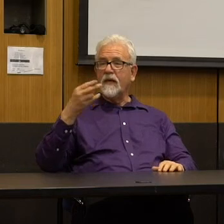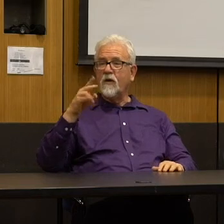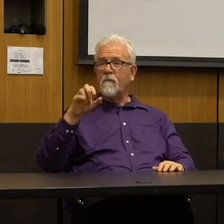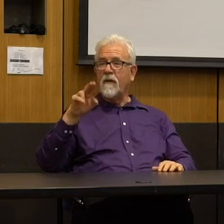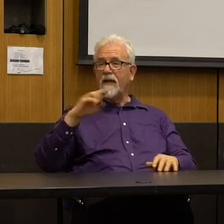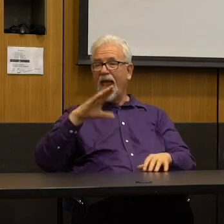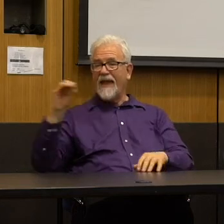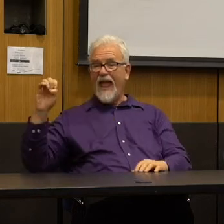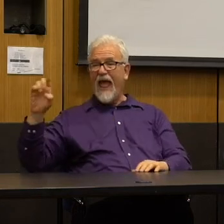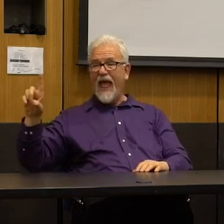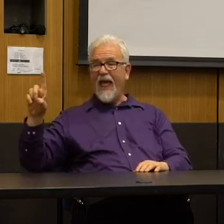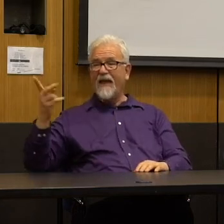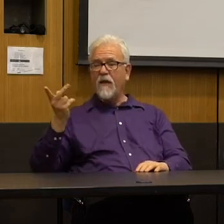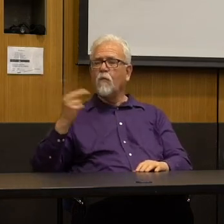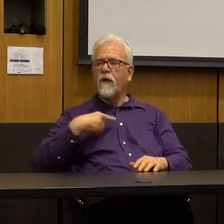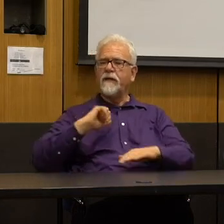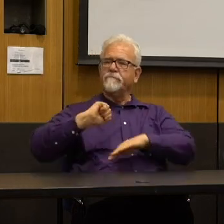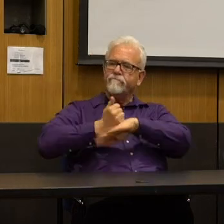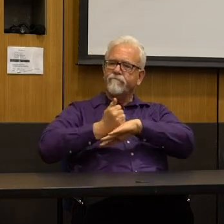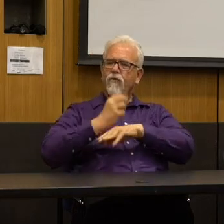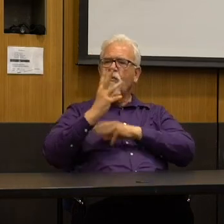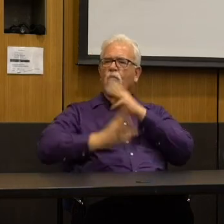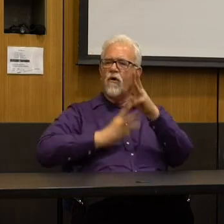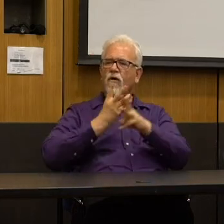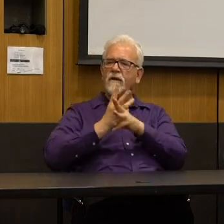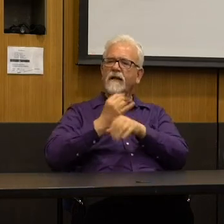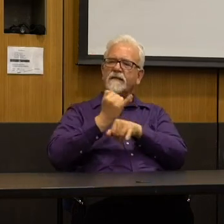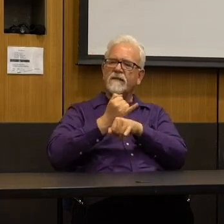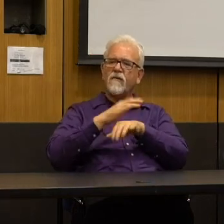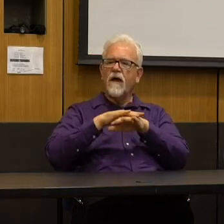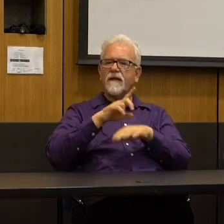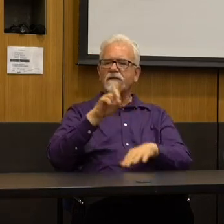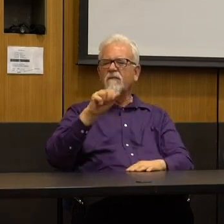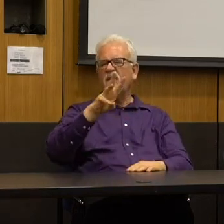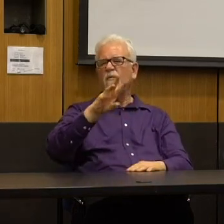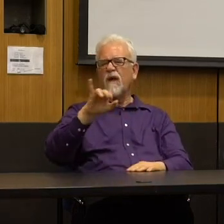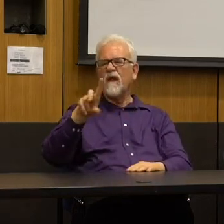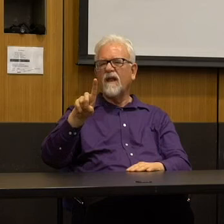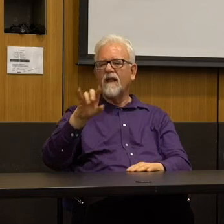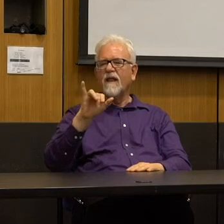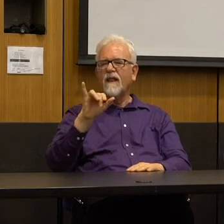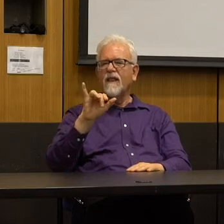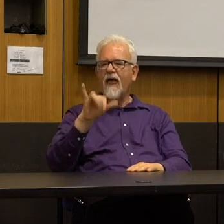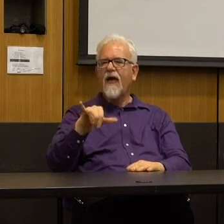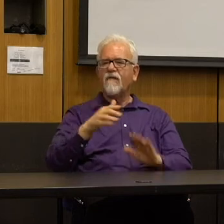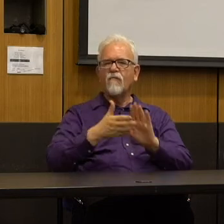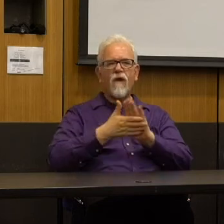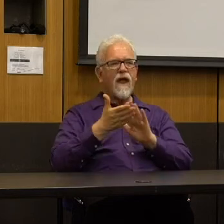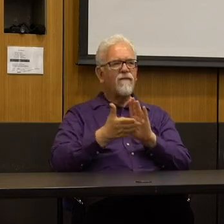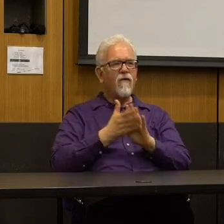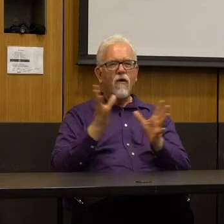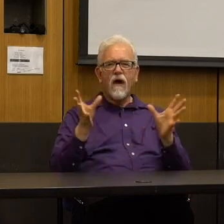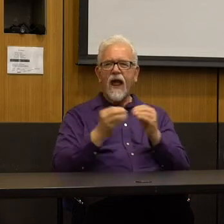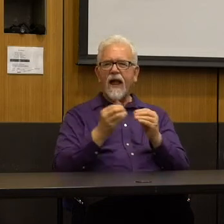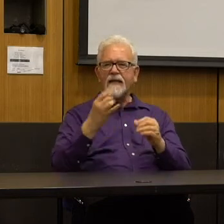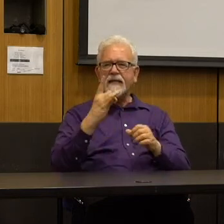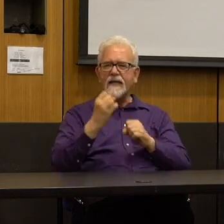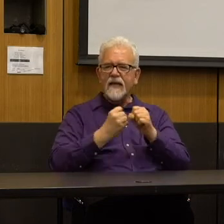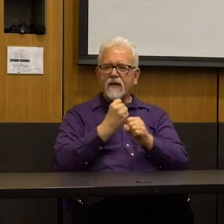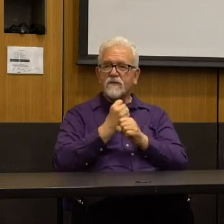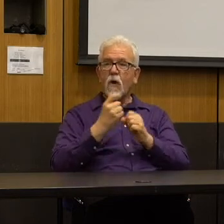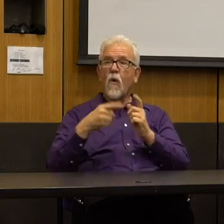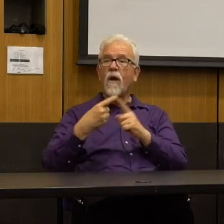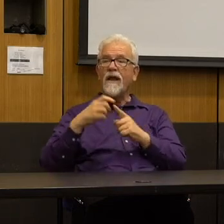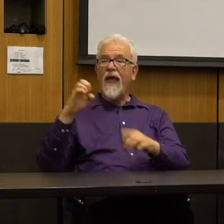World Institute on Disability, and which ran for 18 years. And then when